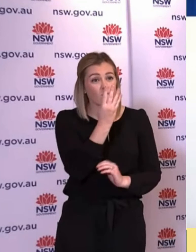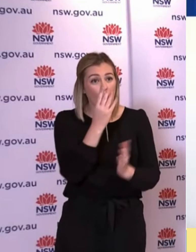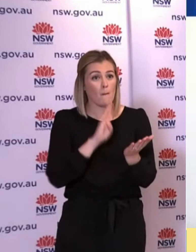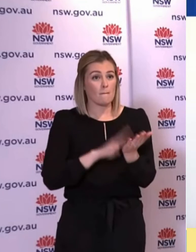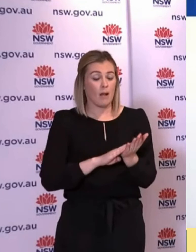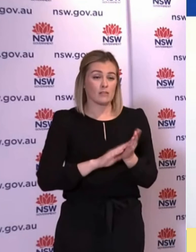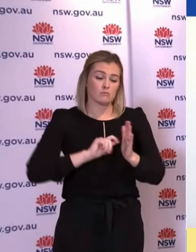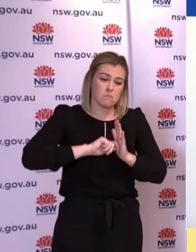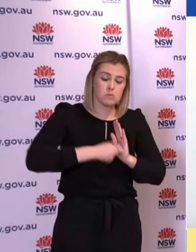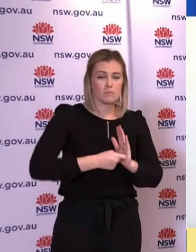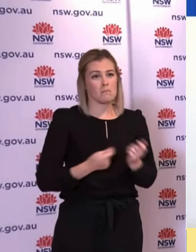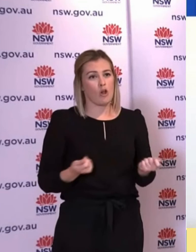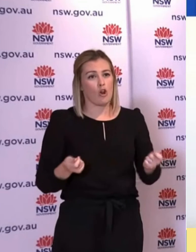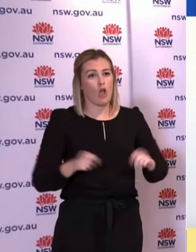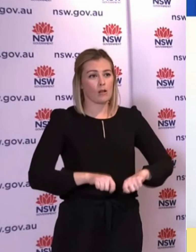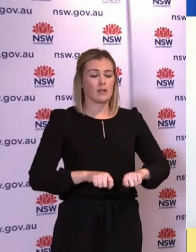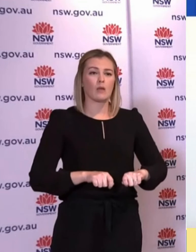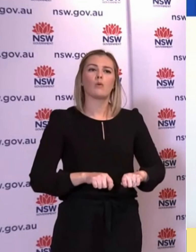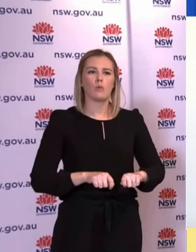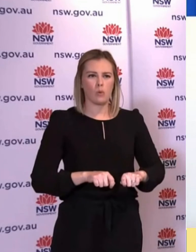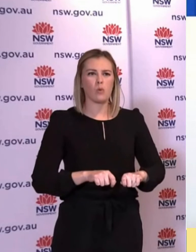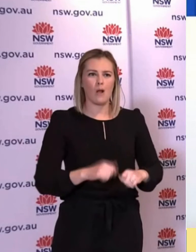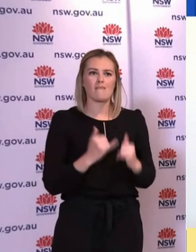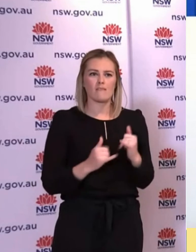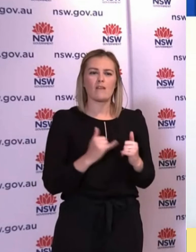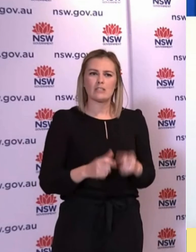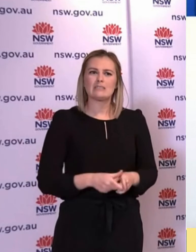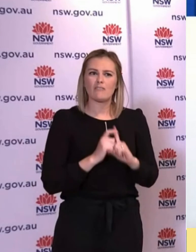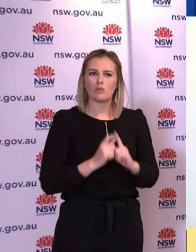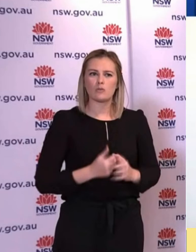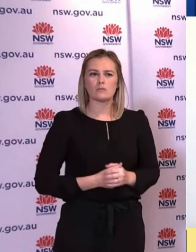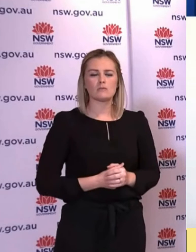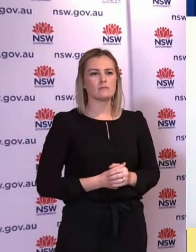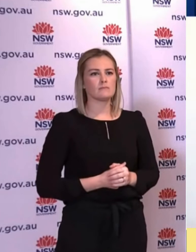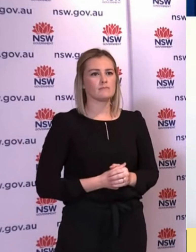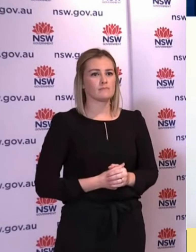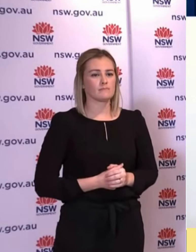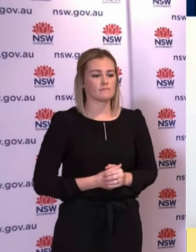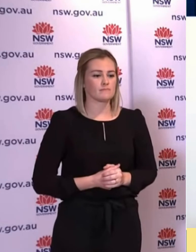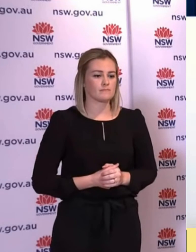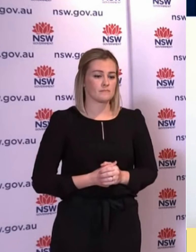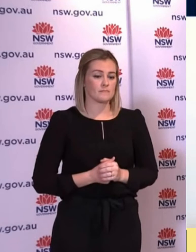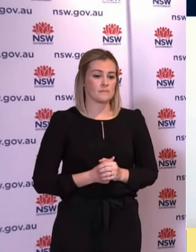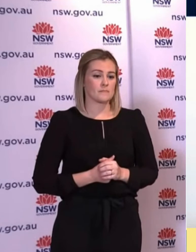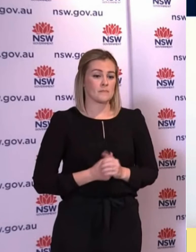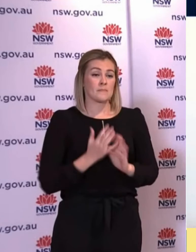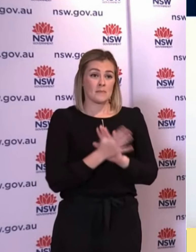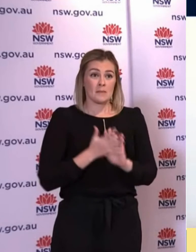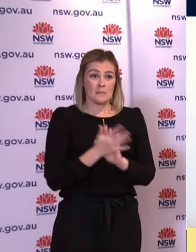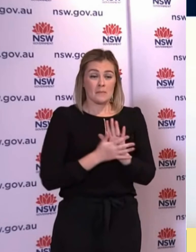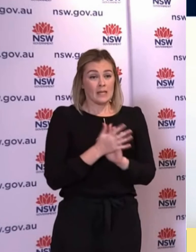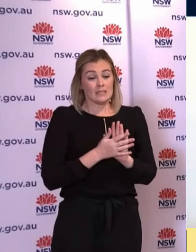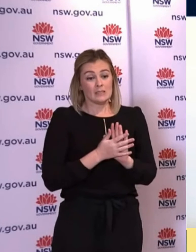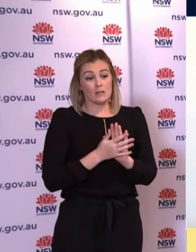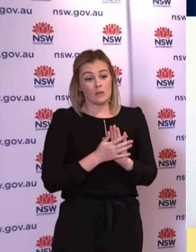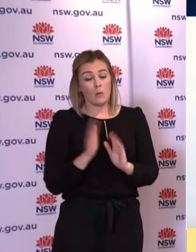which that meant, and has what we've seen off the back of that is Victorians have been very keen